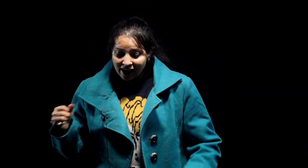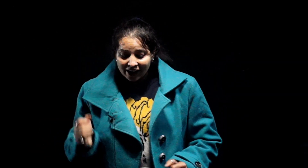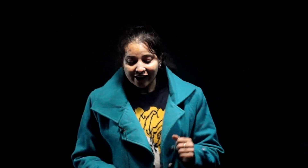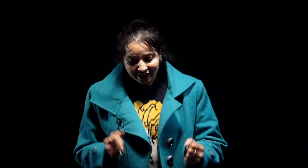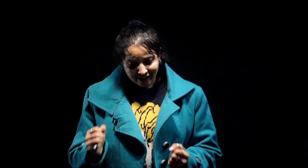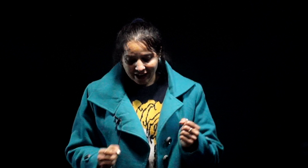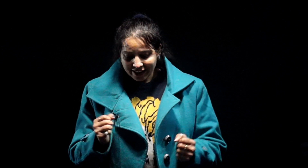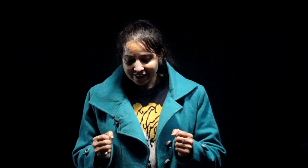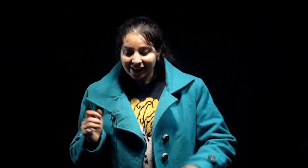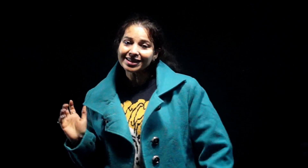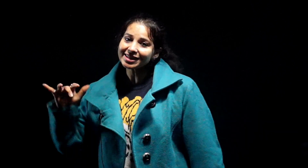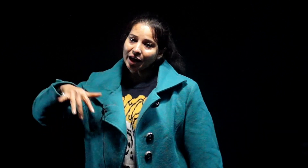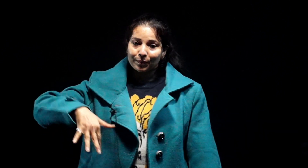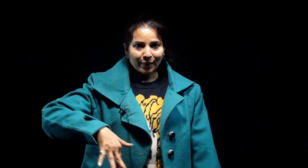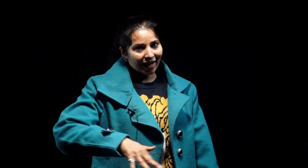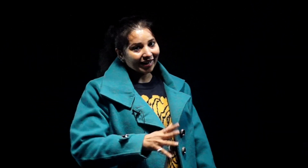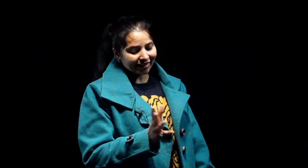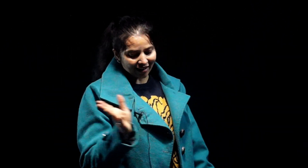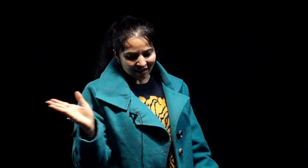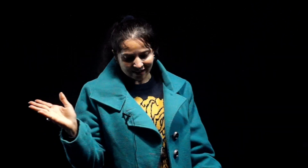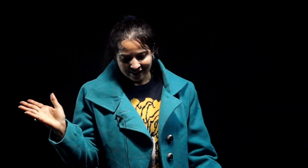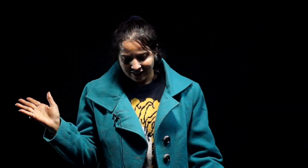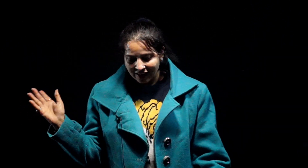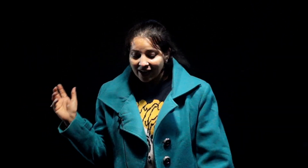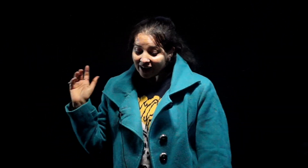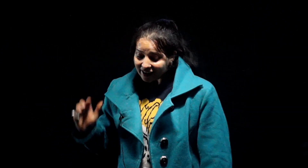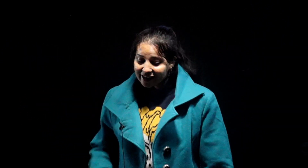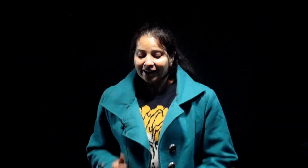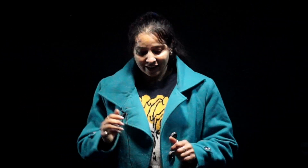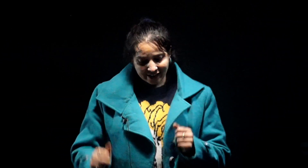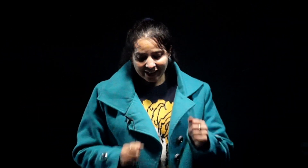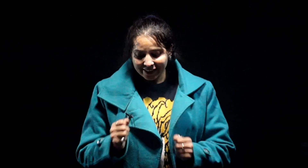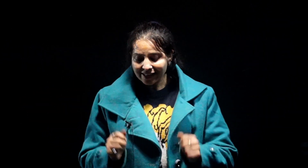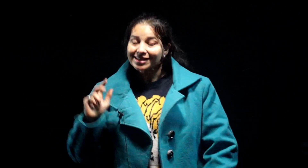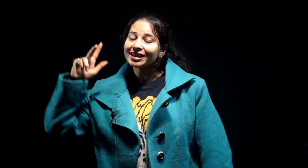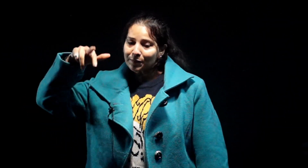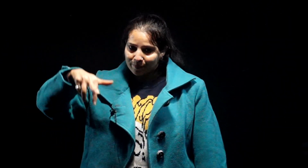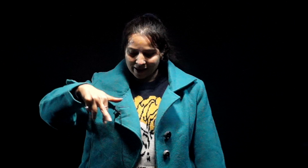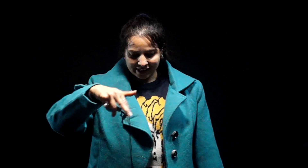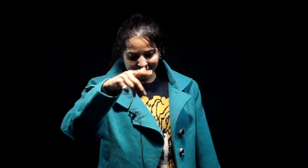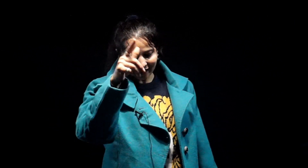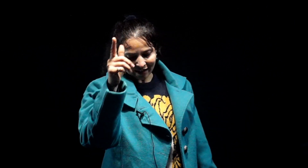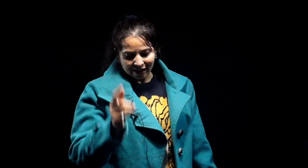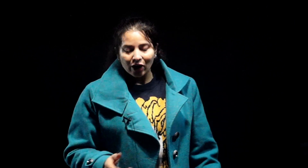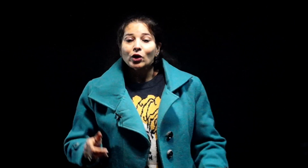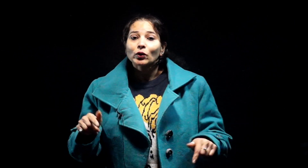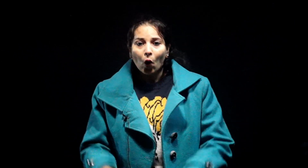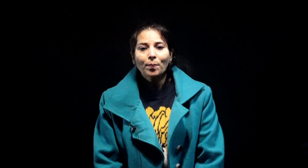Run a little. Skip a little. Run a little. Skip a little. Top